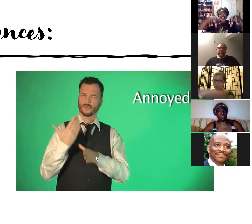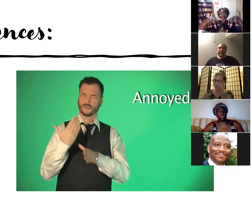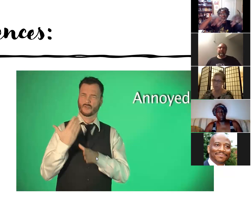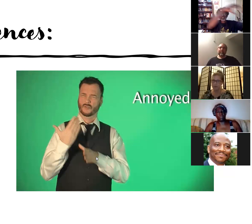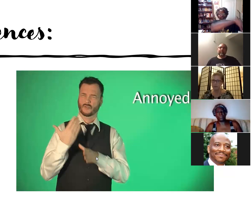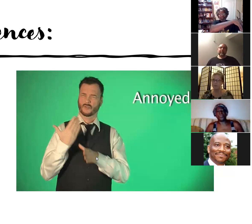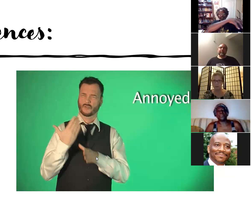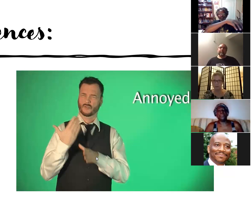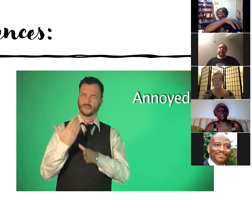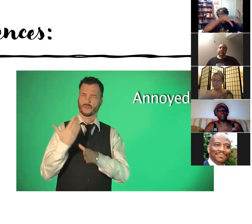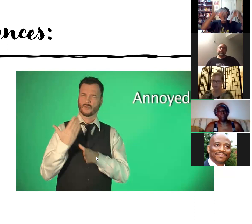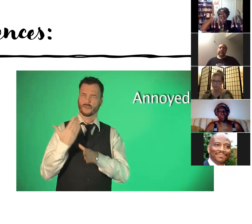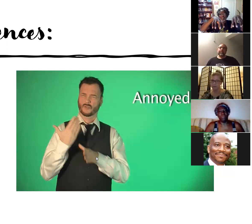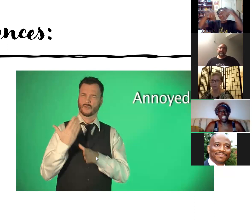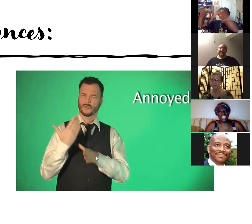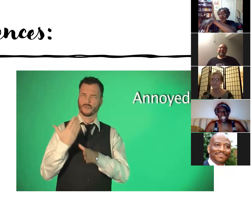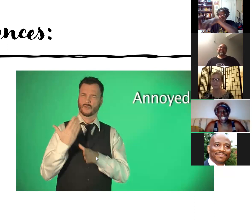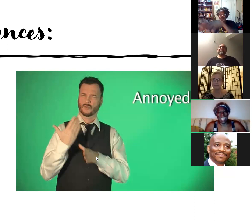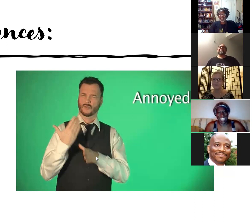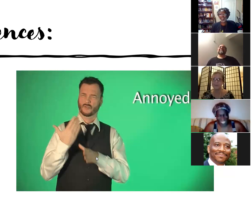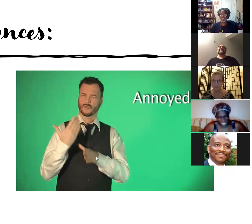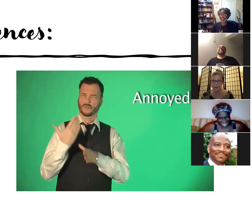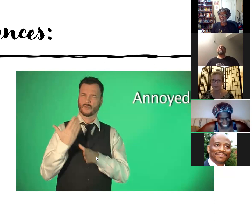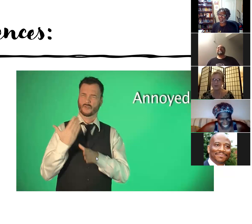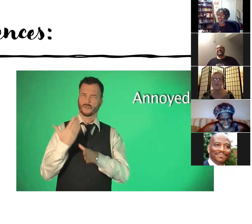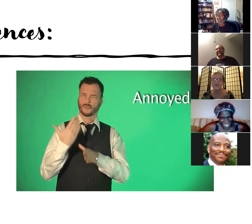Move. Okay, I'm gonna do that to you, Ray. Move.